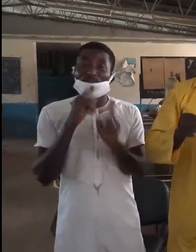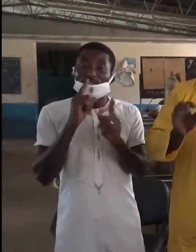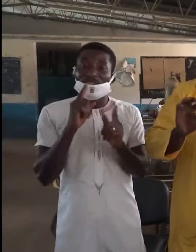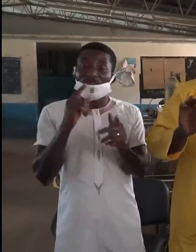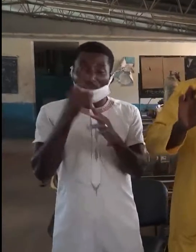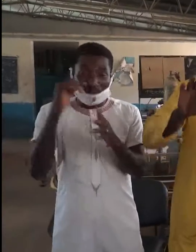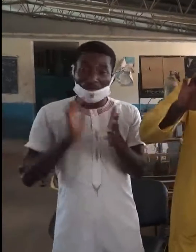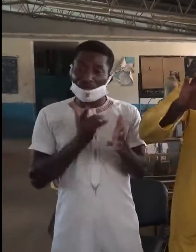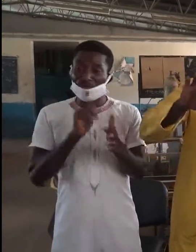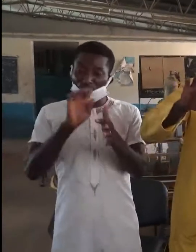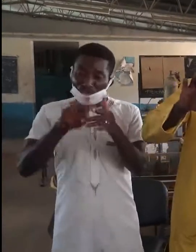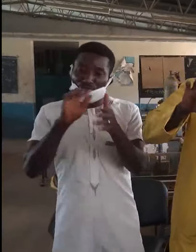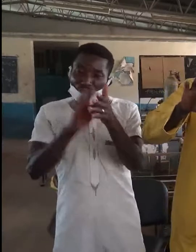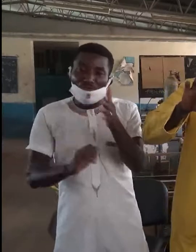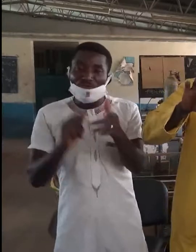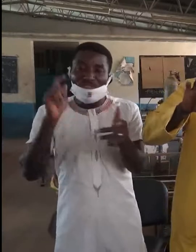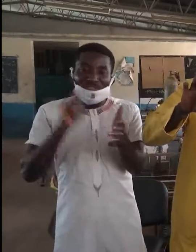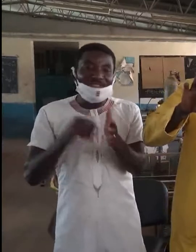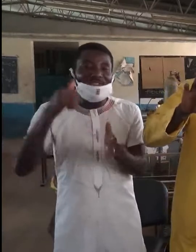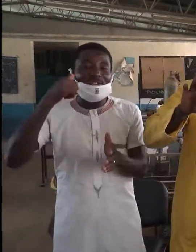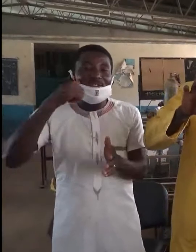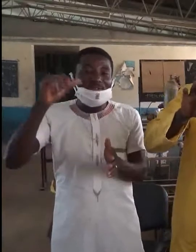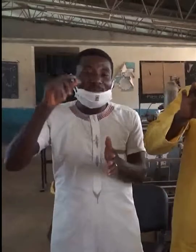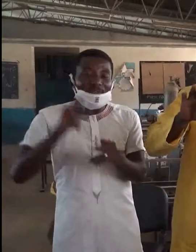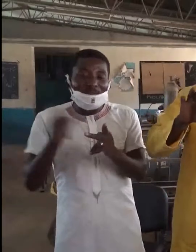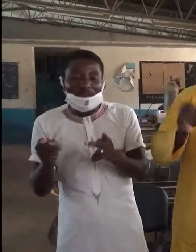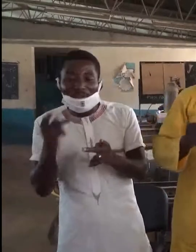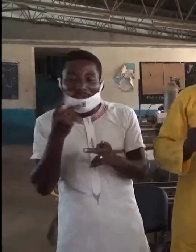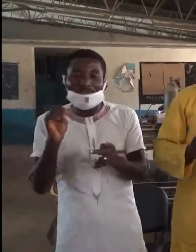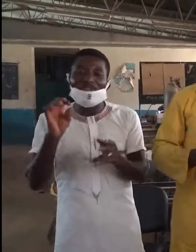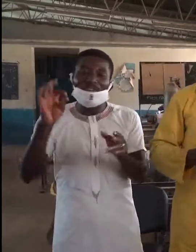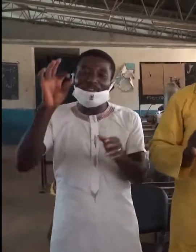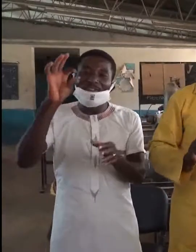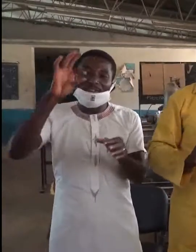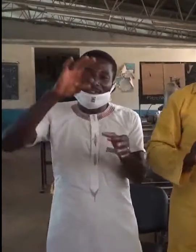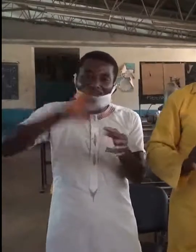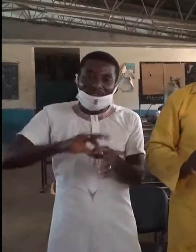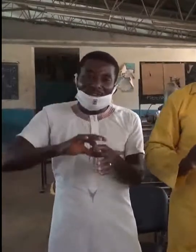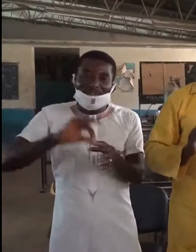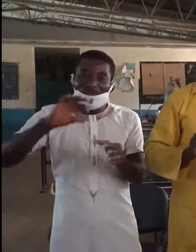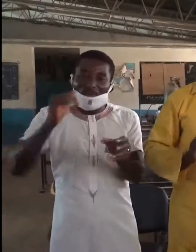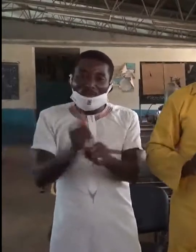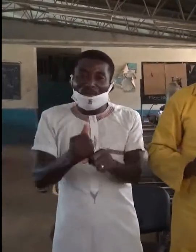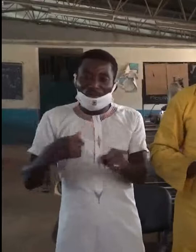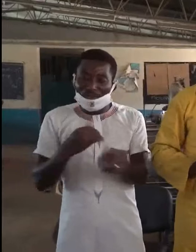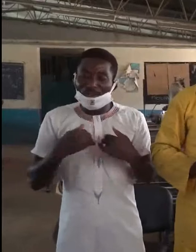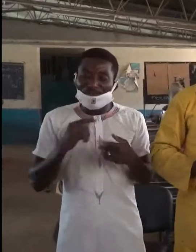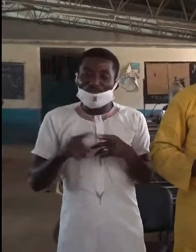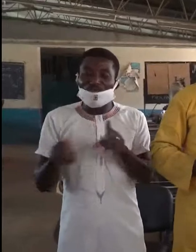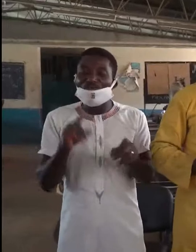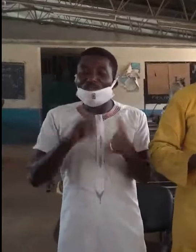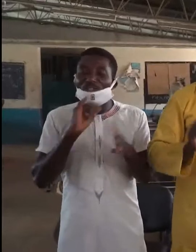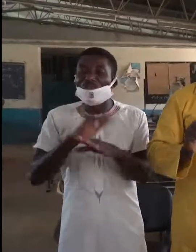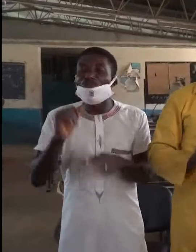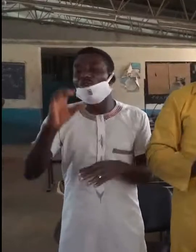to remove this female part of the fitting job, we need to do what we call chain drilling. And